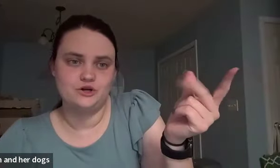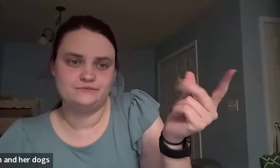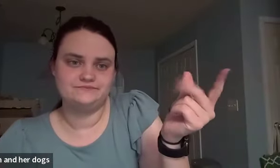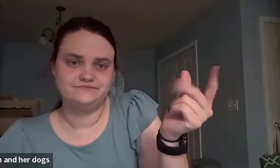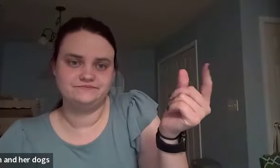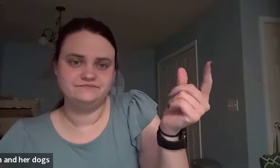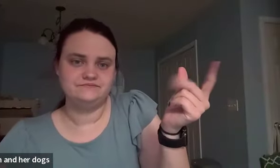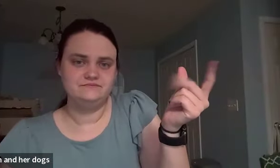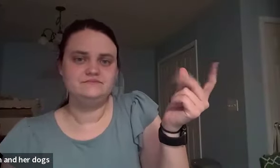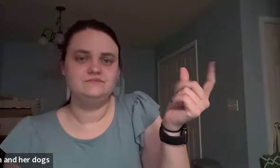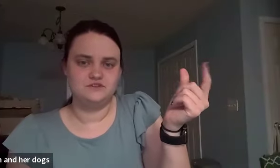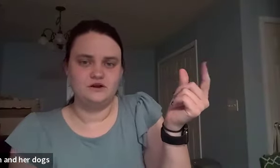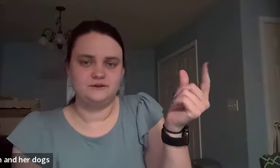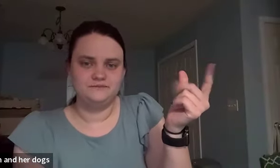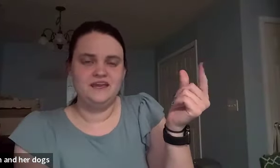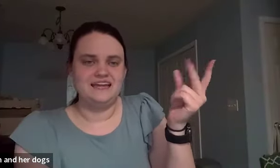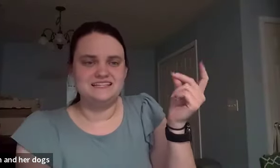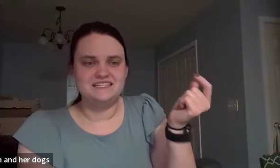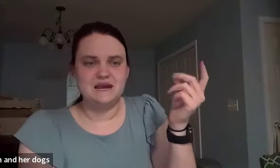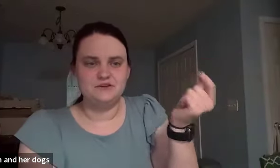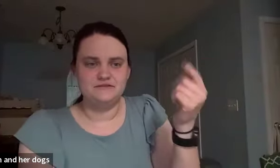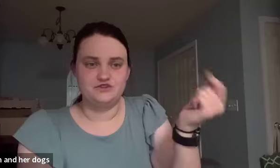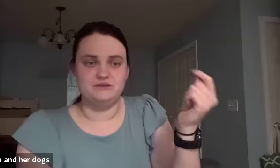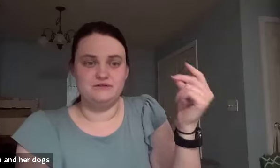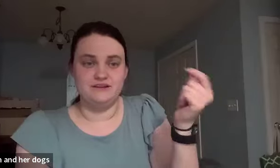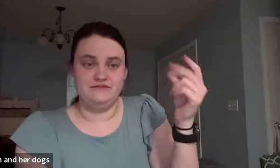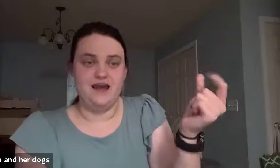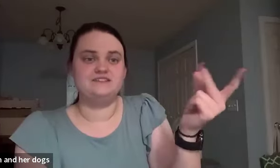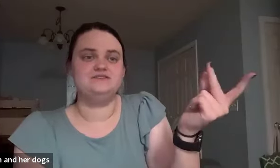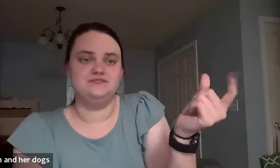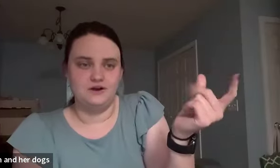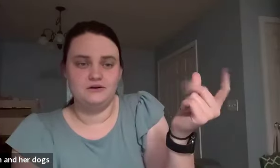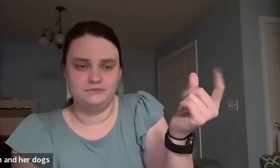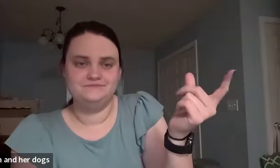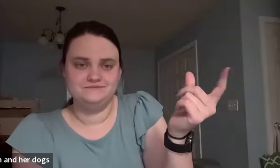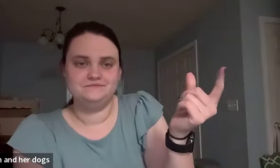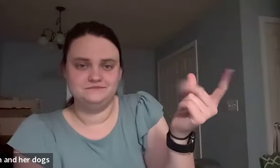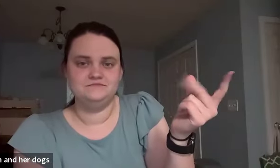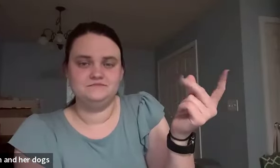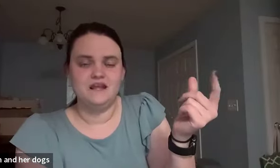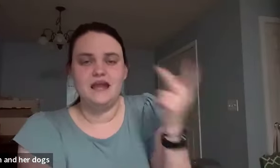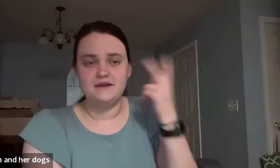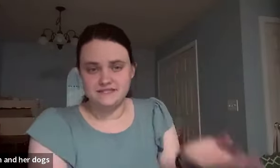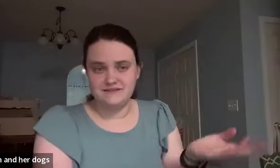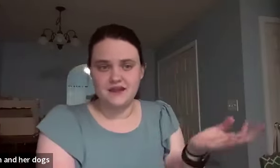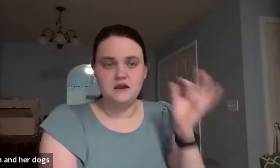Dog, dog. It's like snapping your fingers really, really fast. Dog. I have seen that.